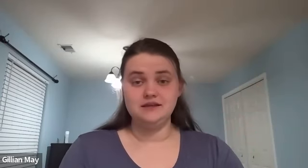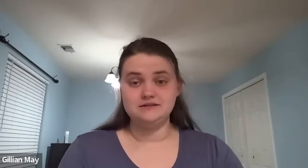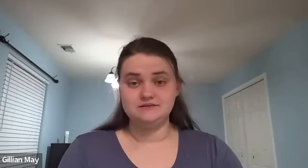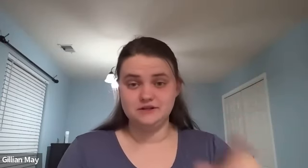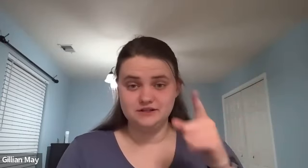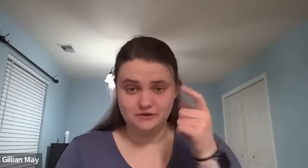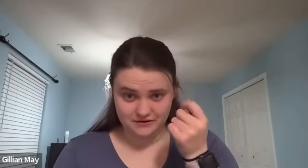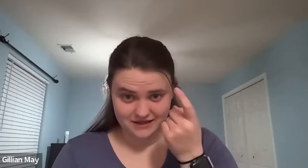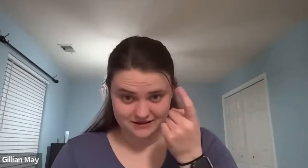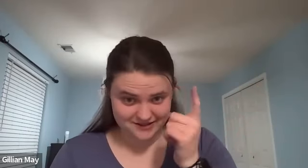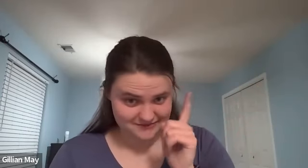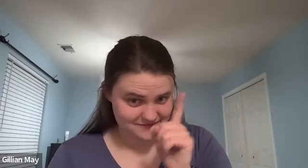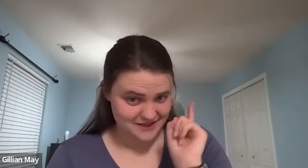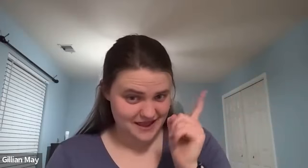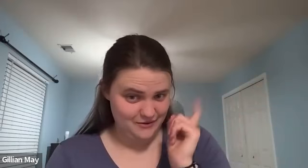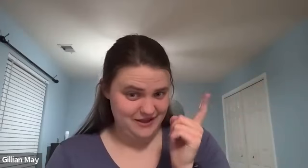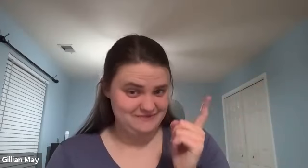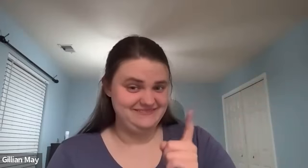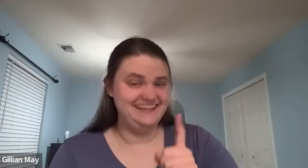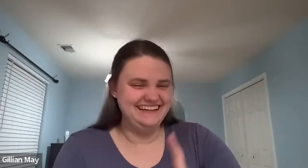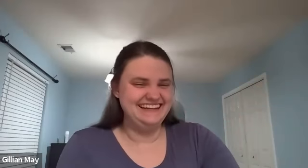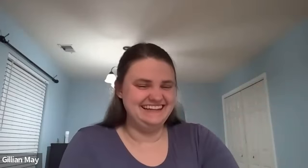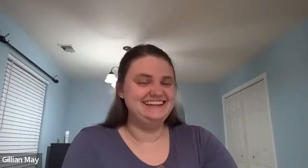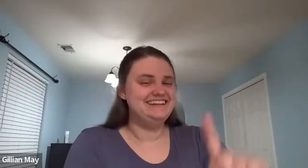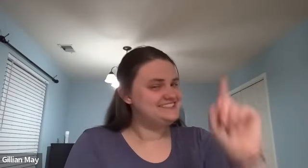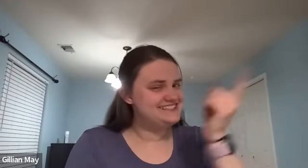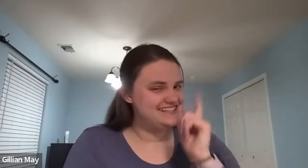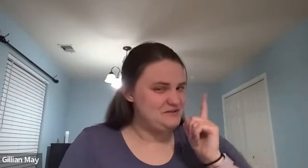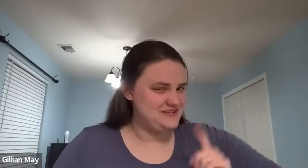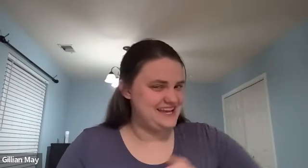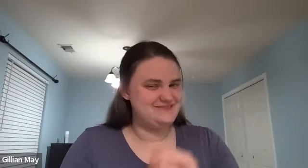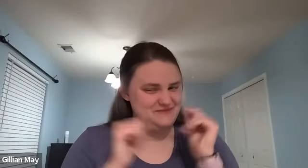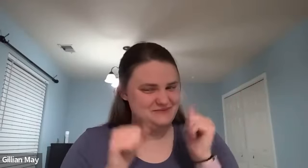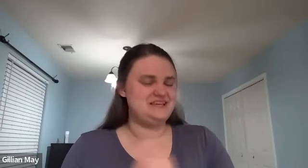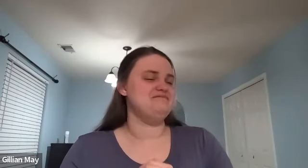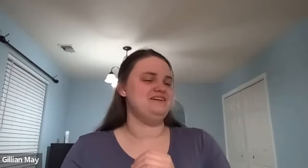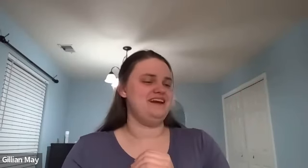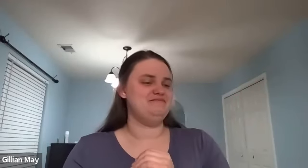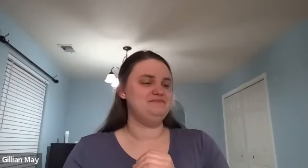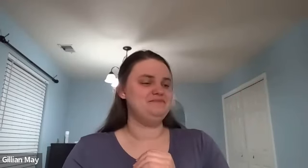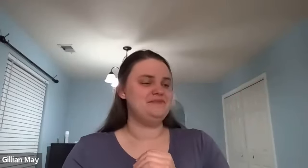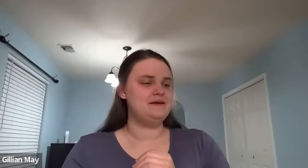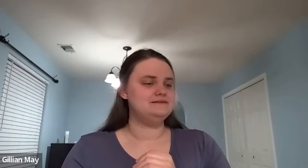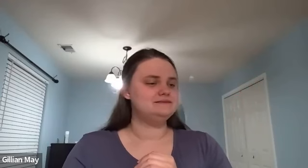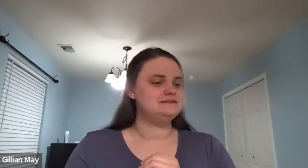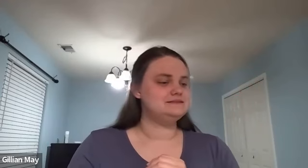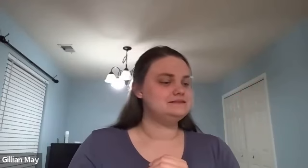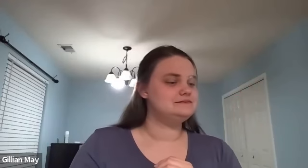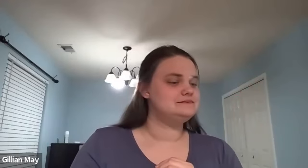days. We're going to do a few days. Okay. Just to help you guys remember some. All right. Let's see.